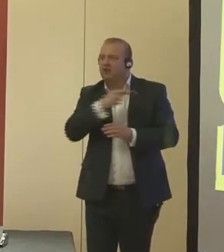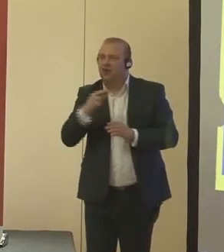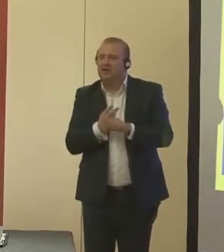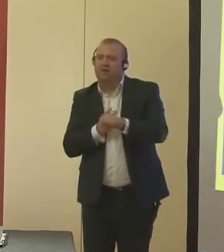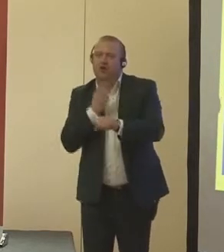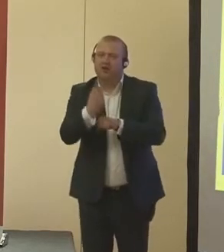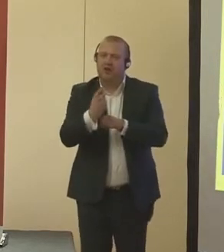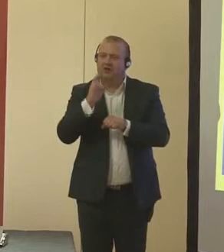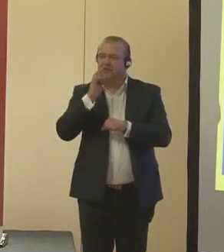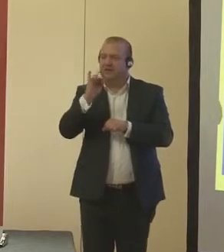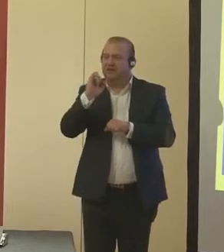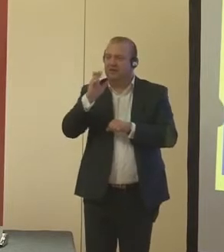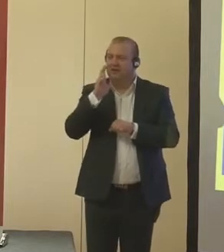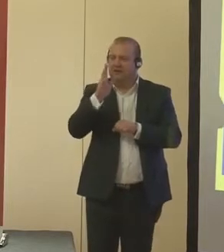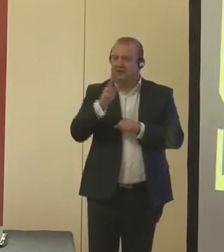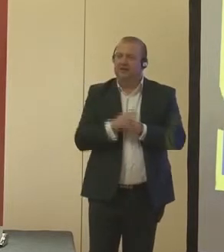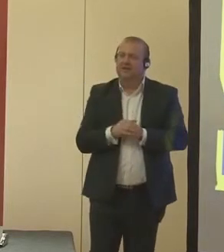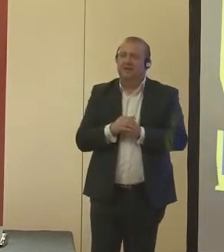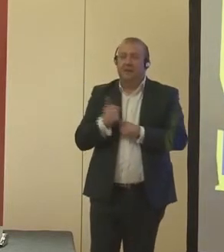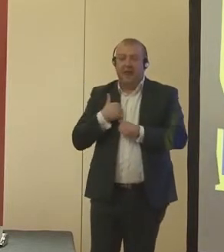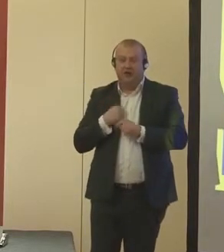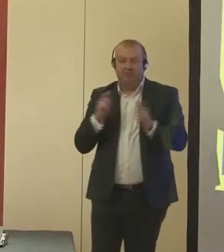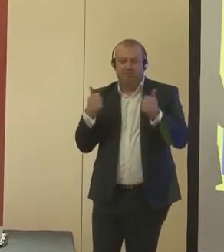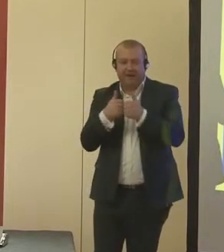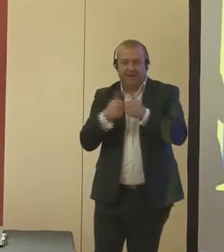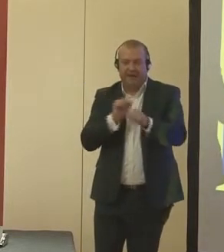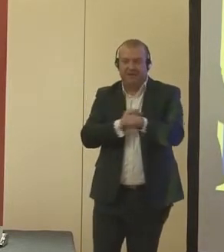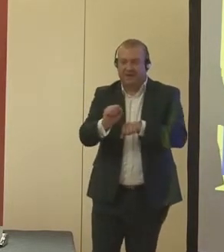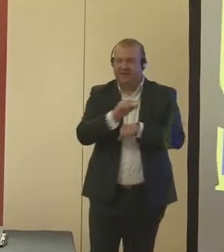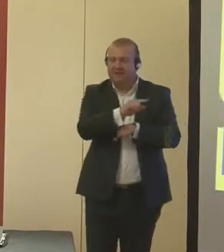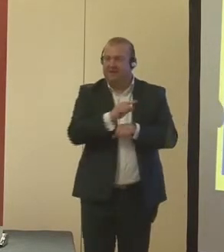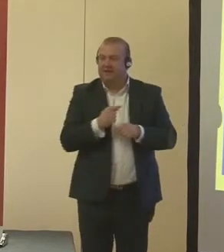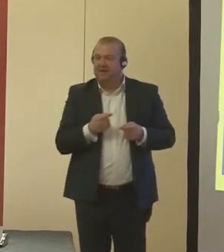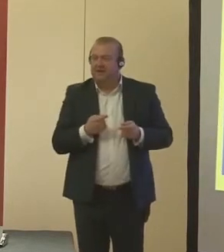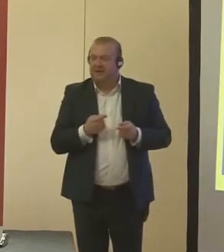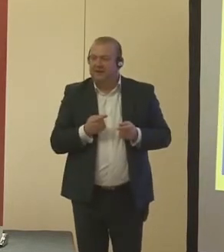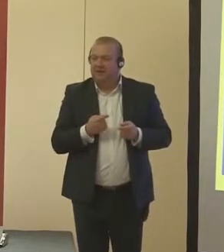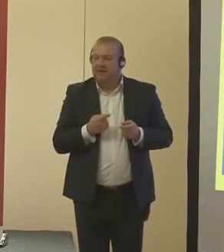The International Association of Universities, as well as